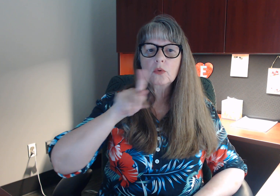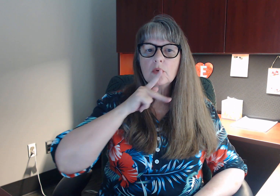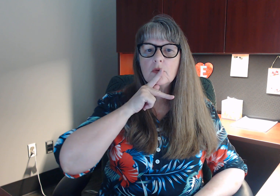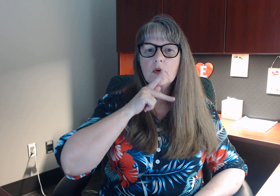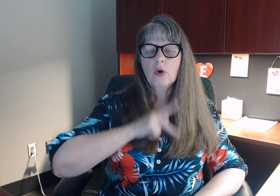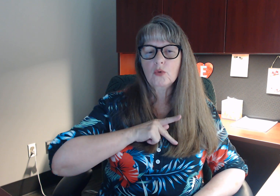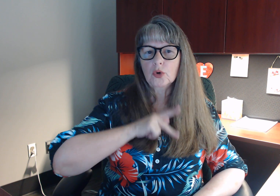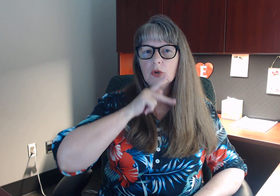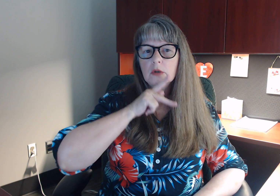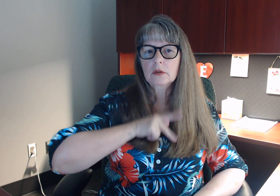Kroger.